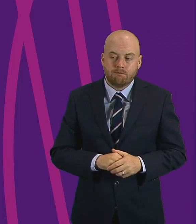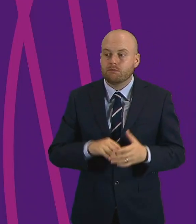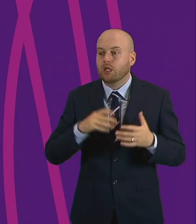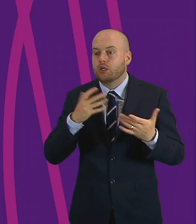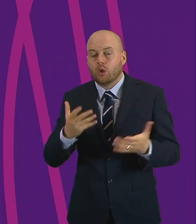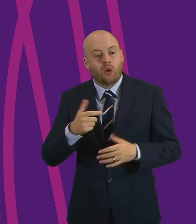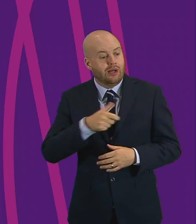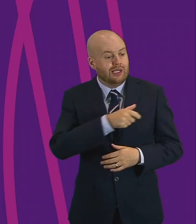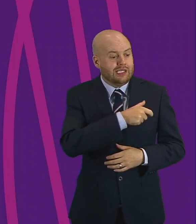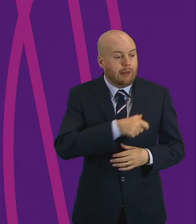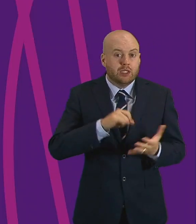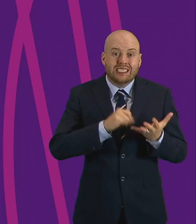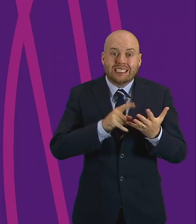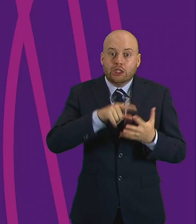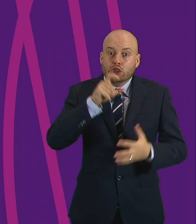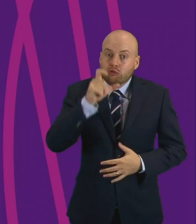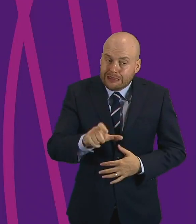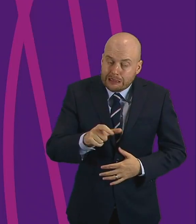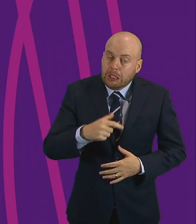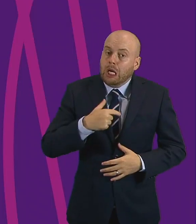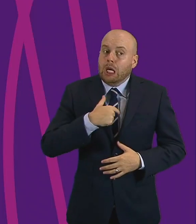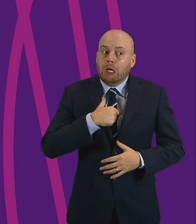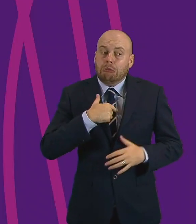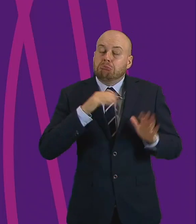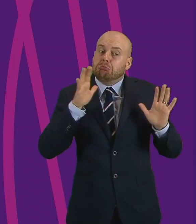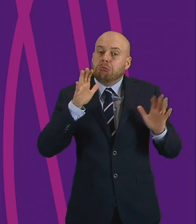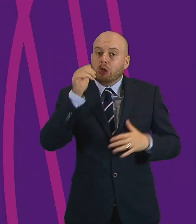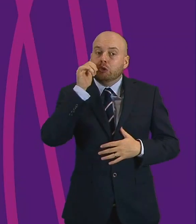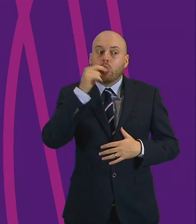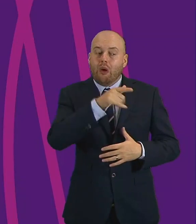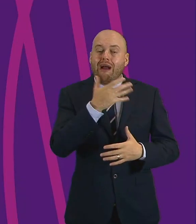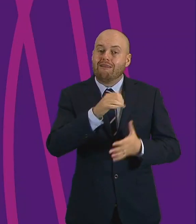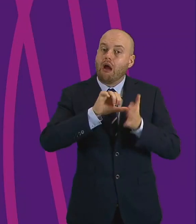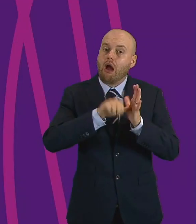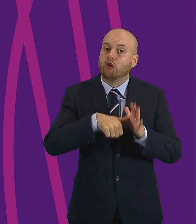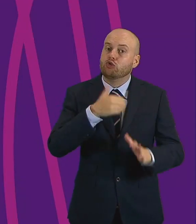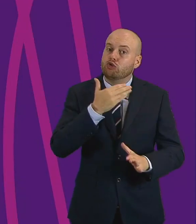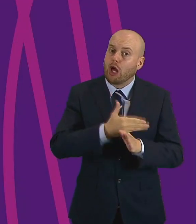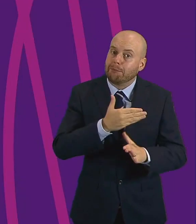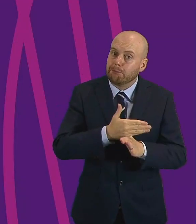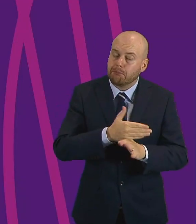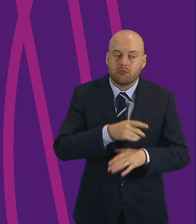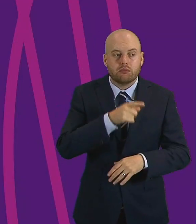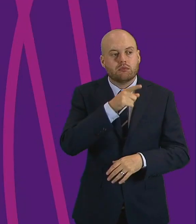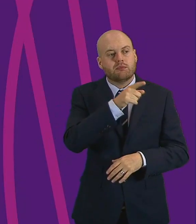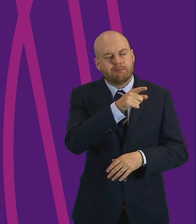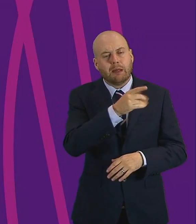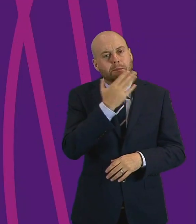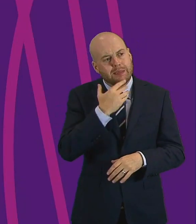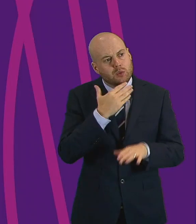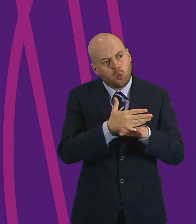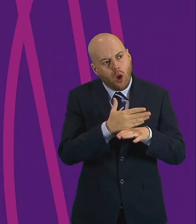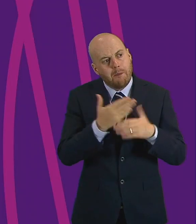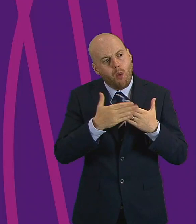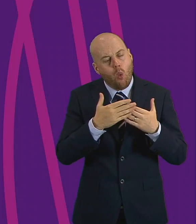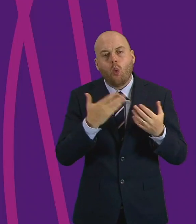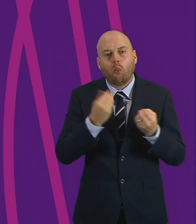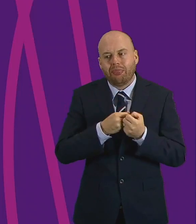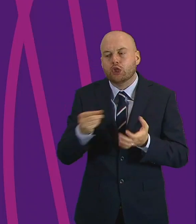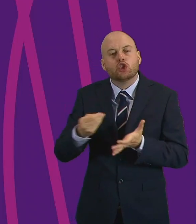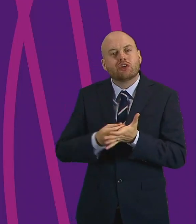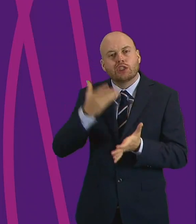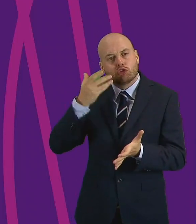has a tough job on our hands. I encourage her to continue to work closely with the Treasury. I encourage her to do right